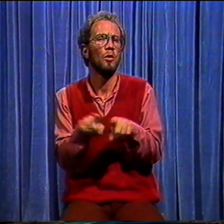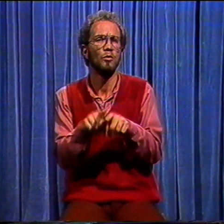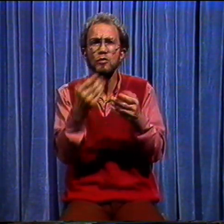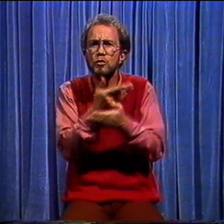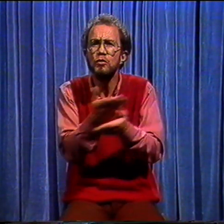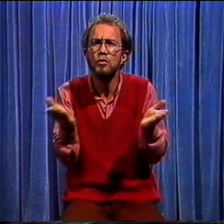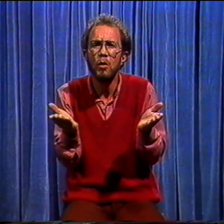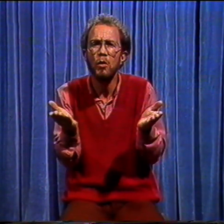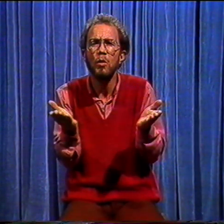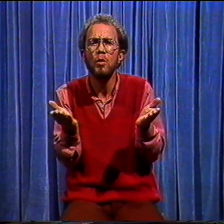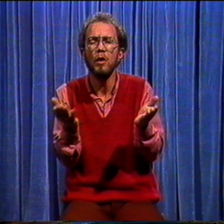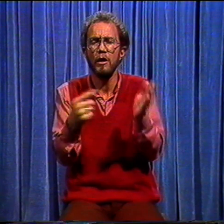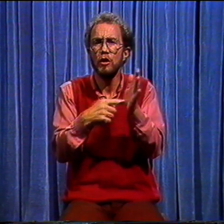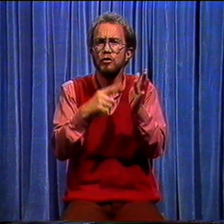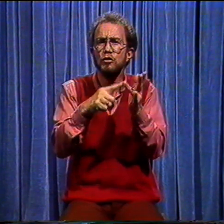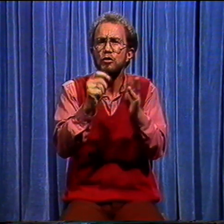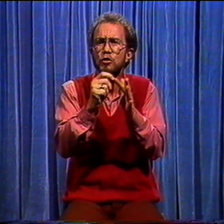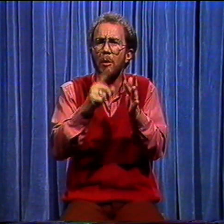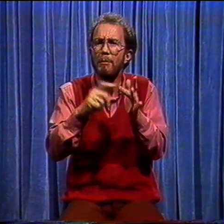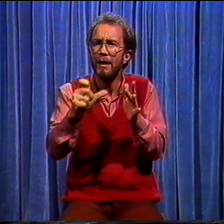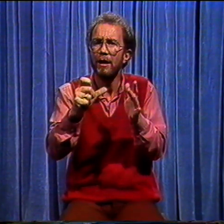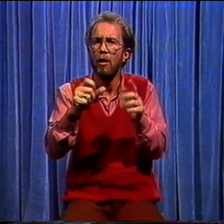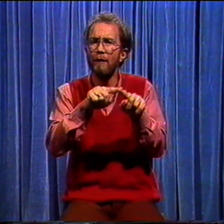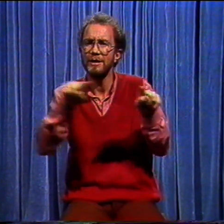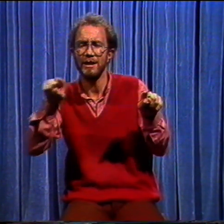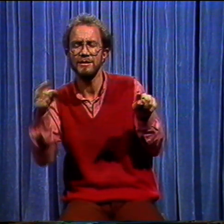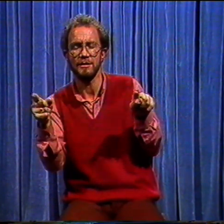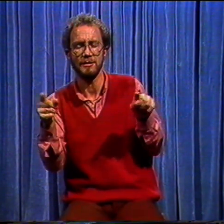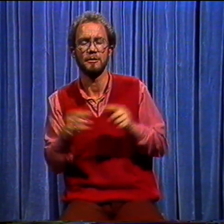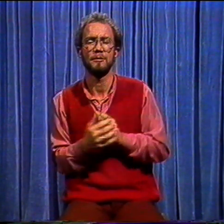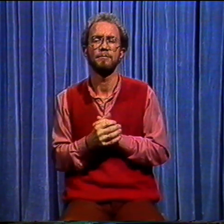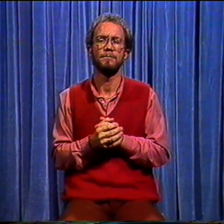And they can also show the topic of a sentence.